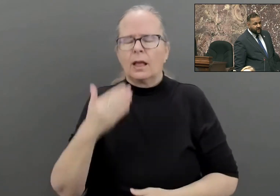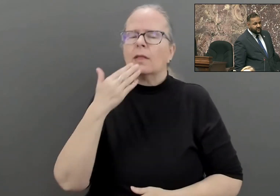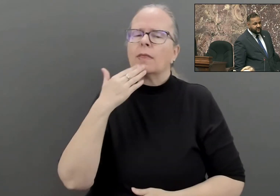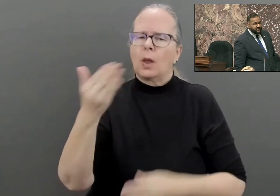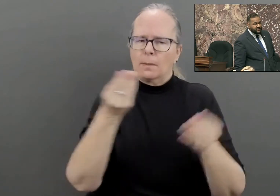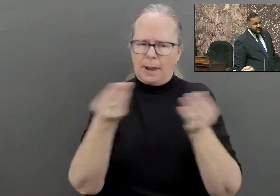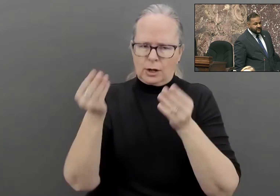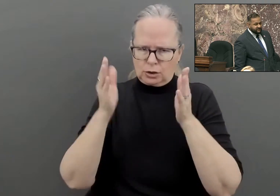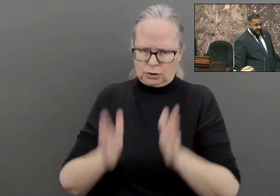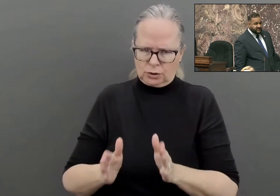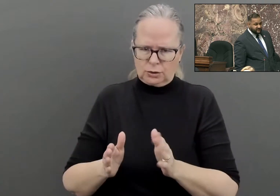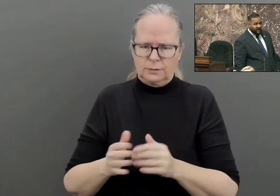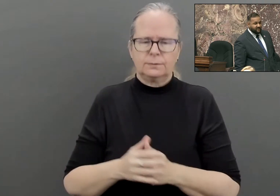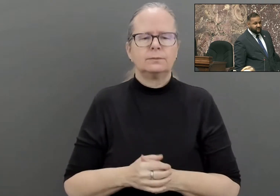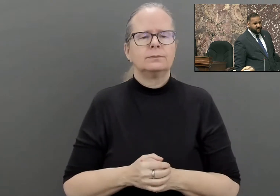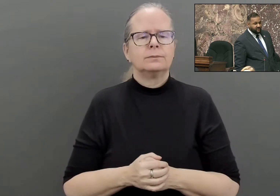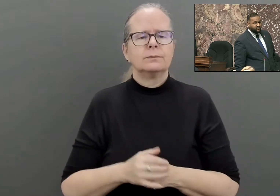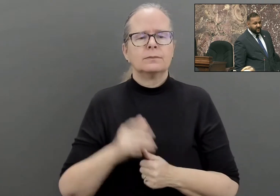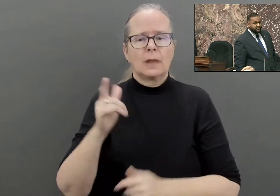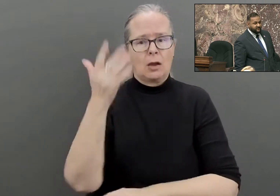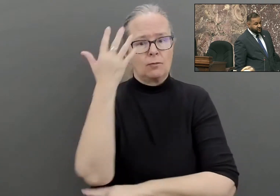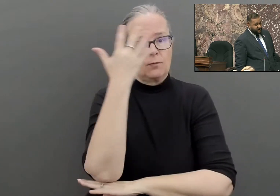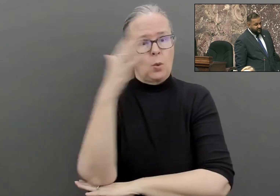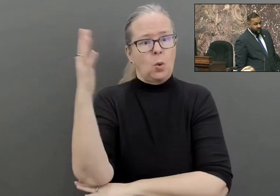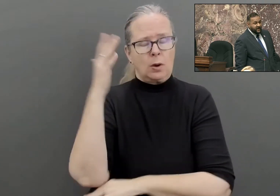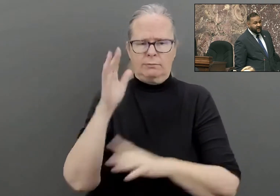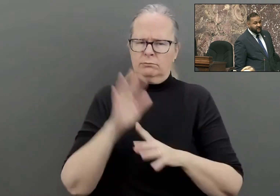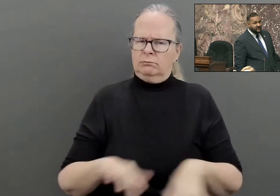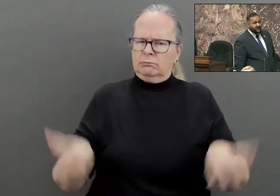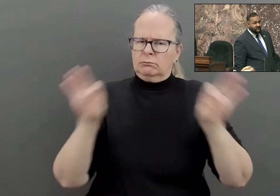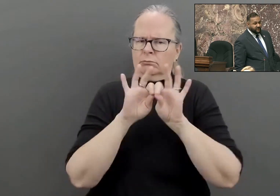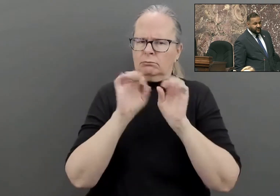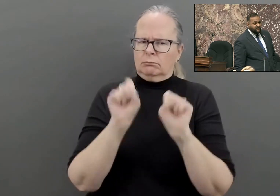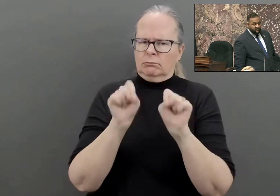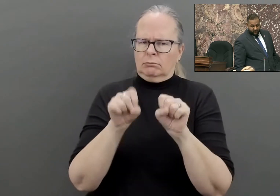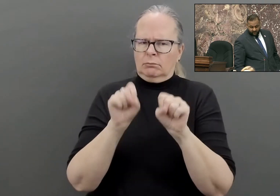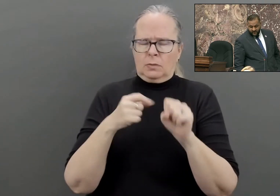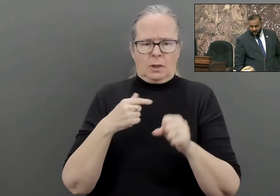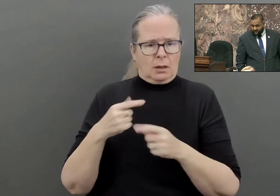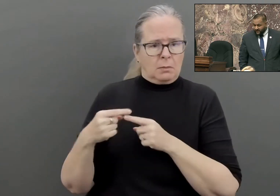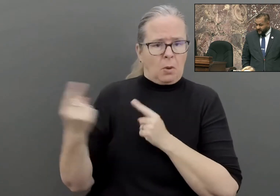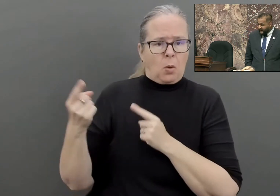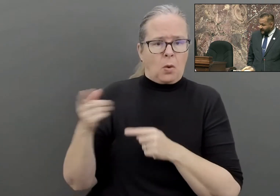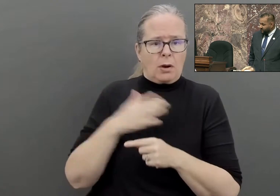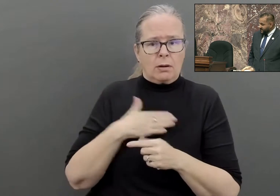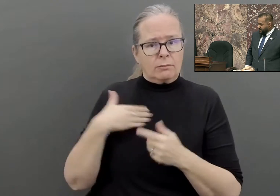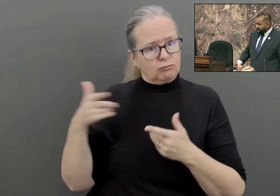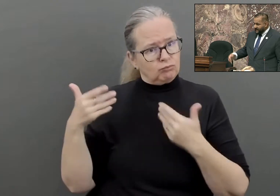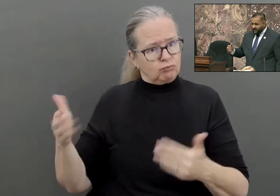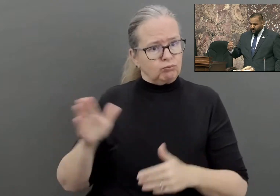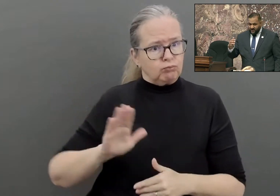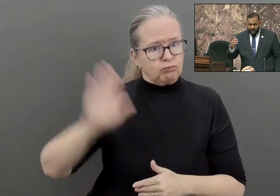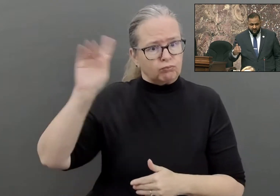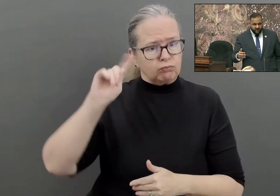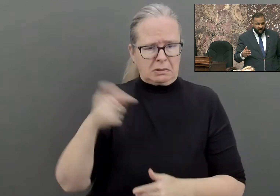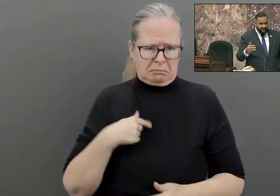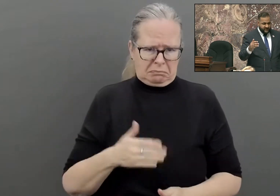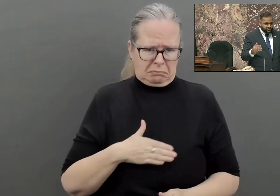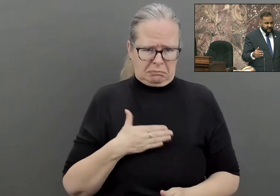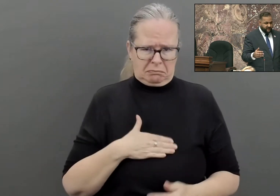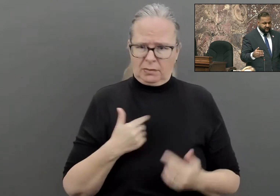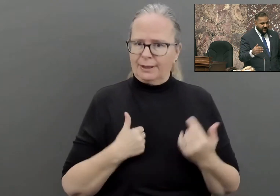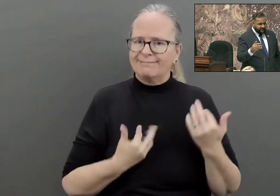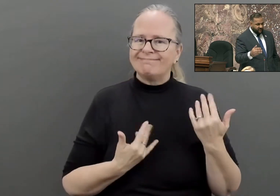members opposite have taken time to be able to raise this issue. I've been waiting for some number of weeks. We laid out a number